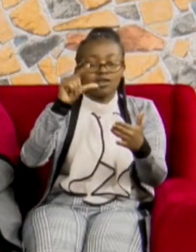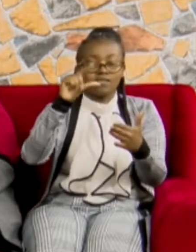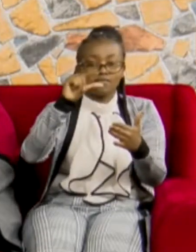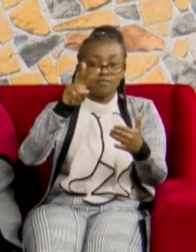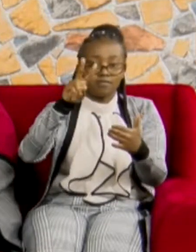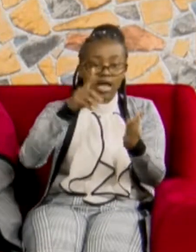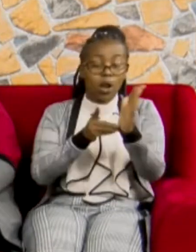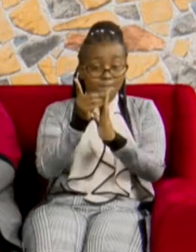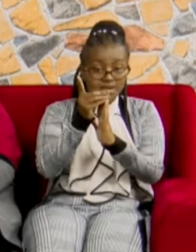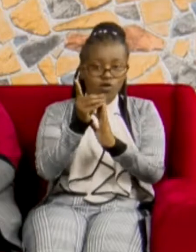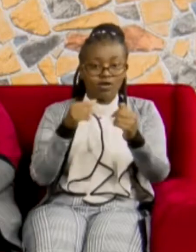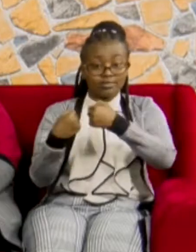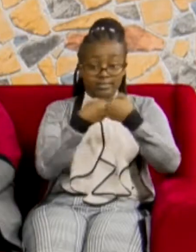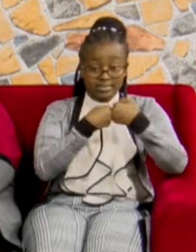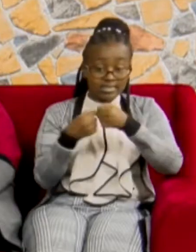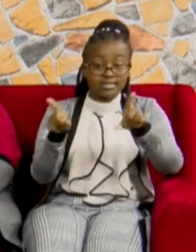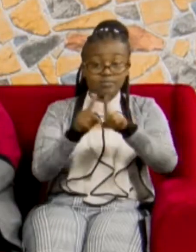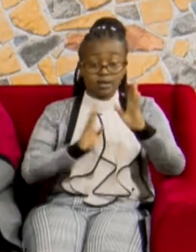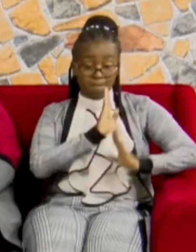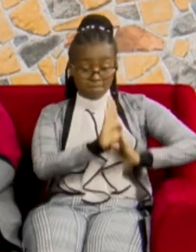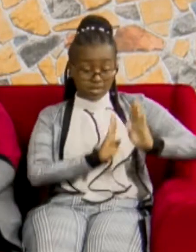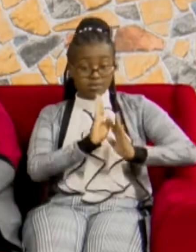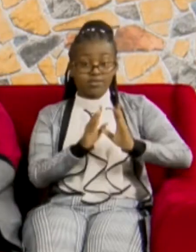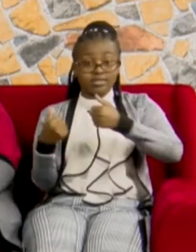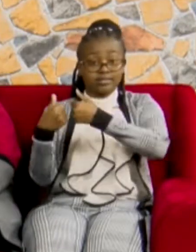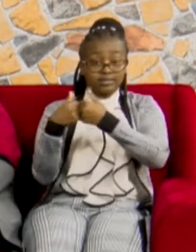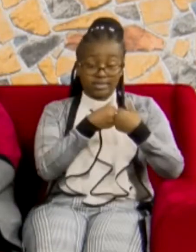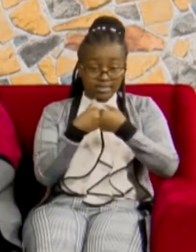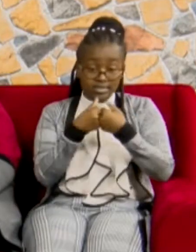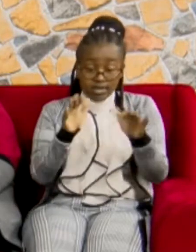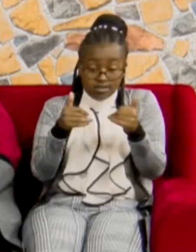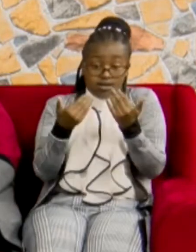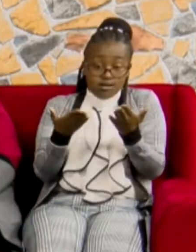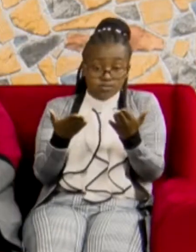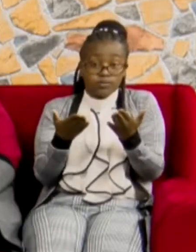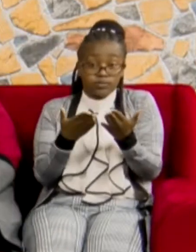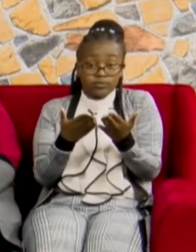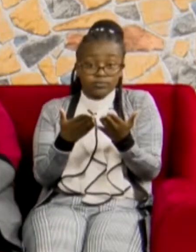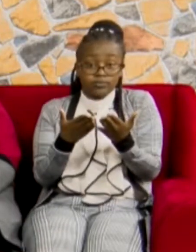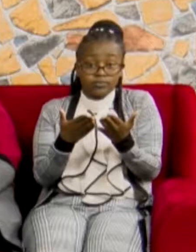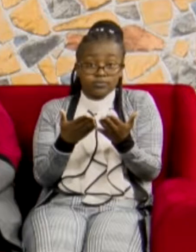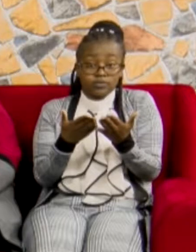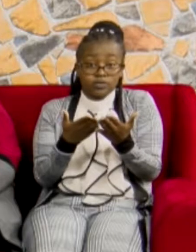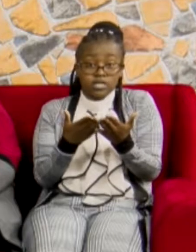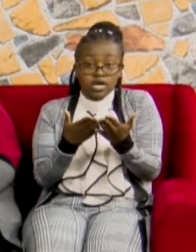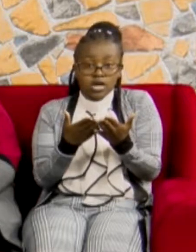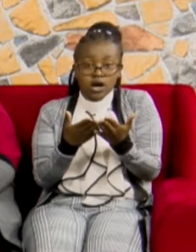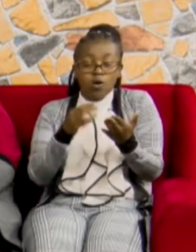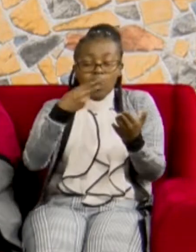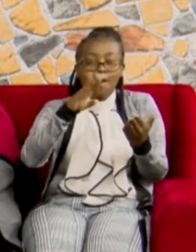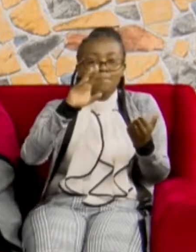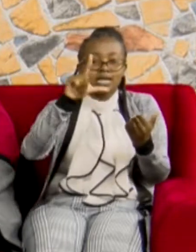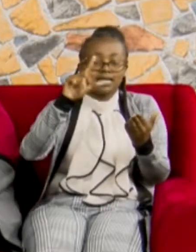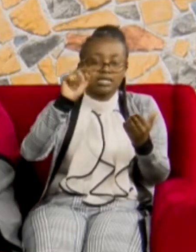neurodevelopmental challenges and behavioral challenges and how rehabilitation and